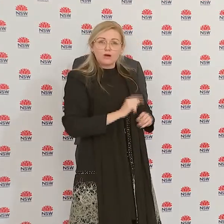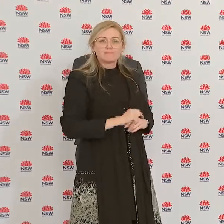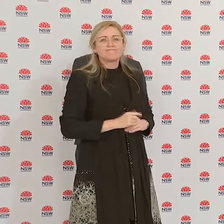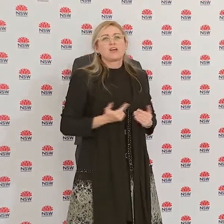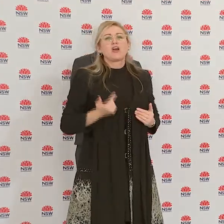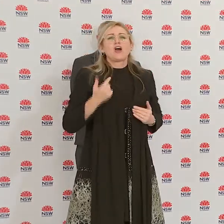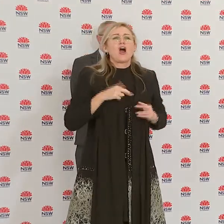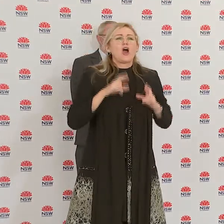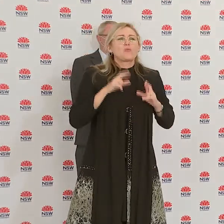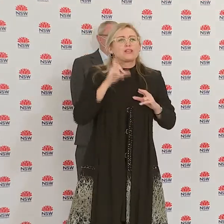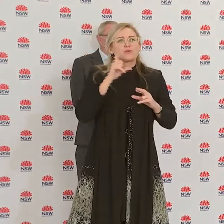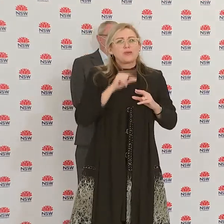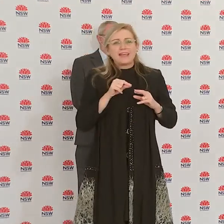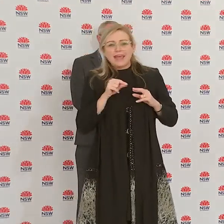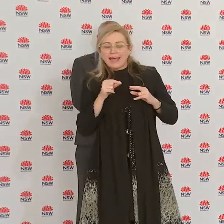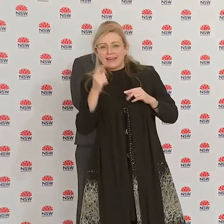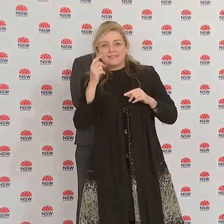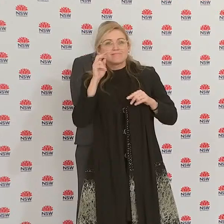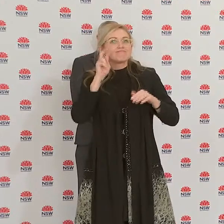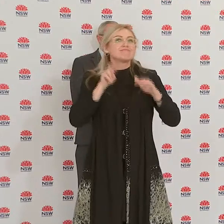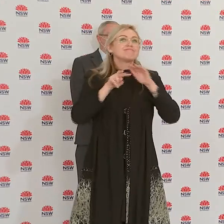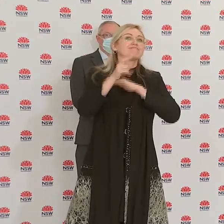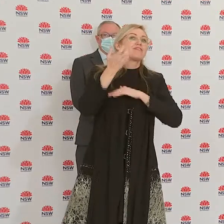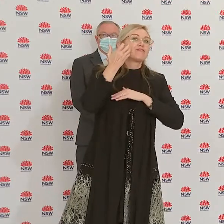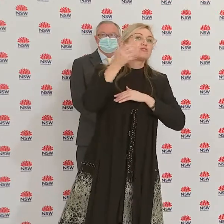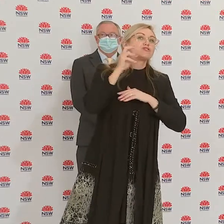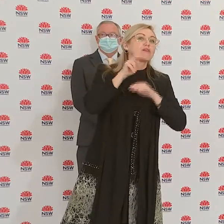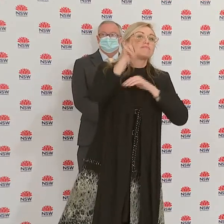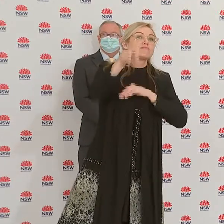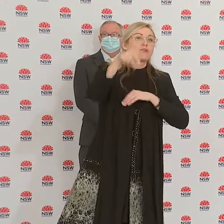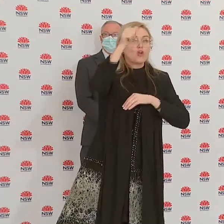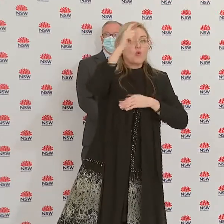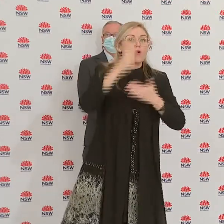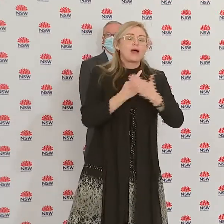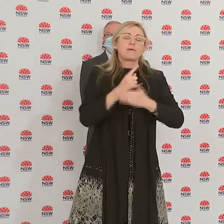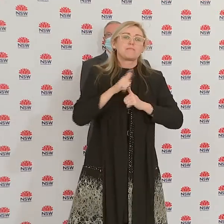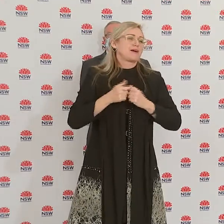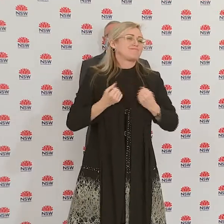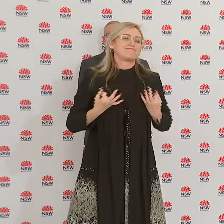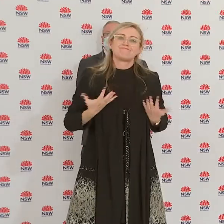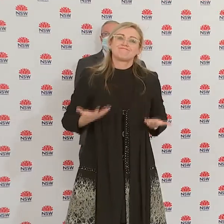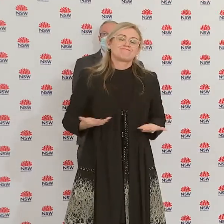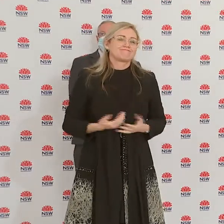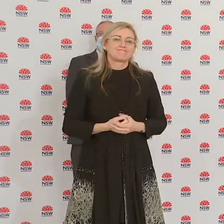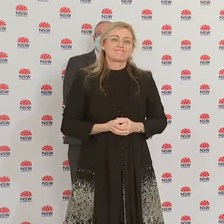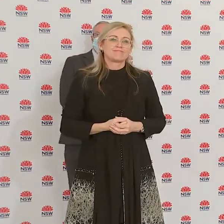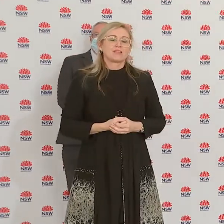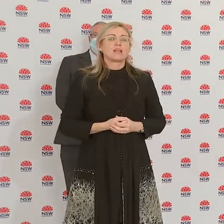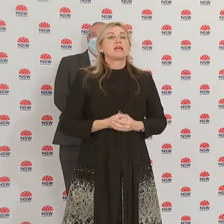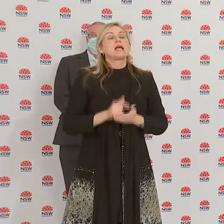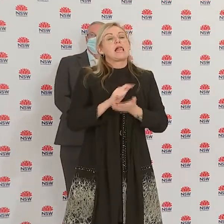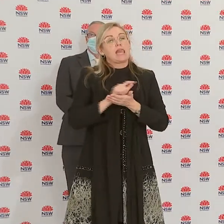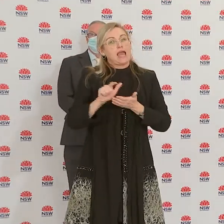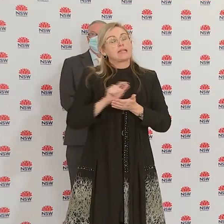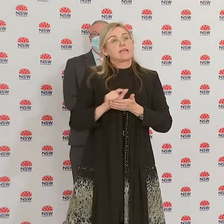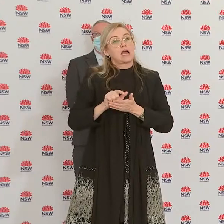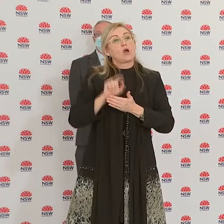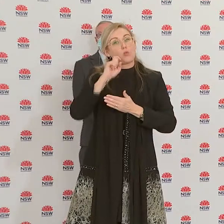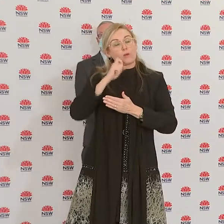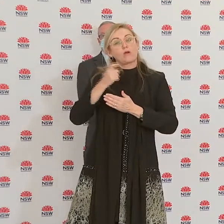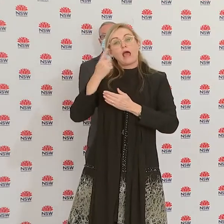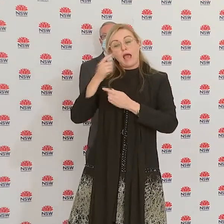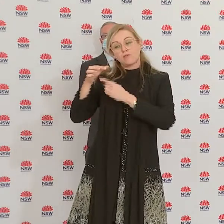crystal ball on those matters, but I will say this: we can look at those opportunities in a little while. But let me